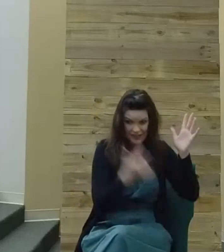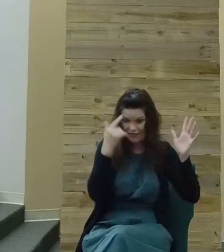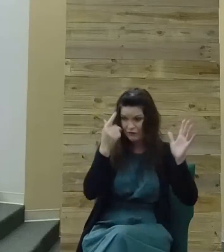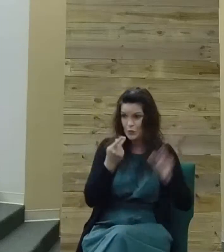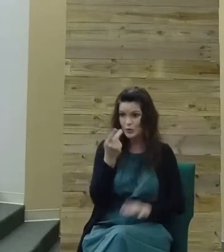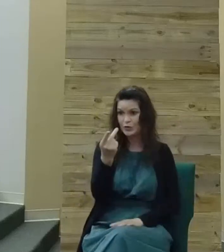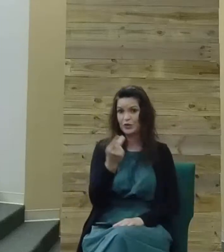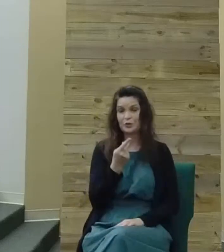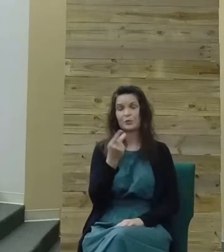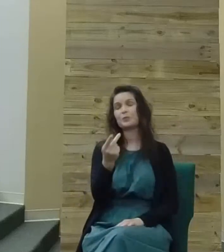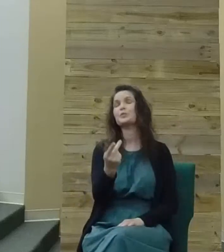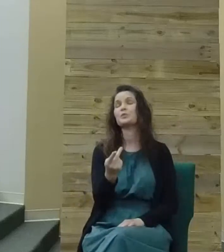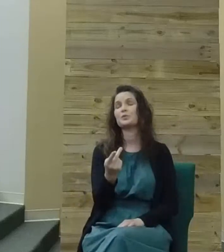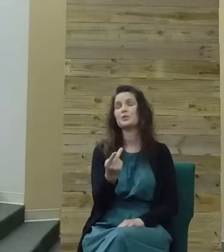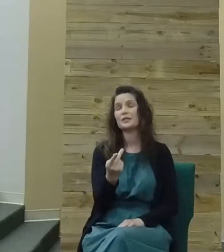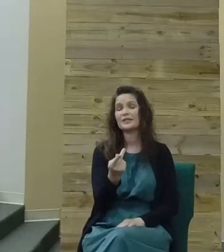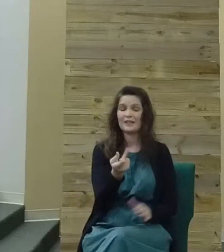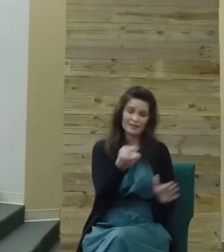for me.